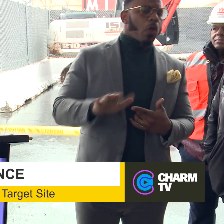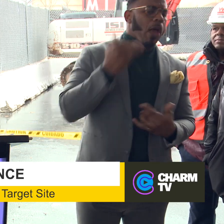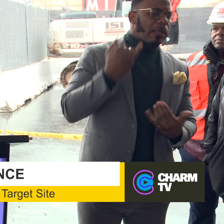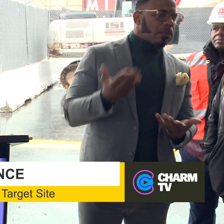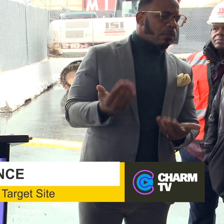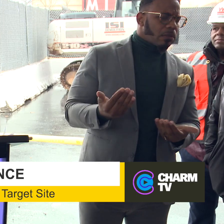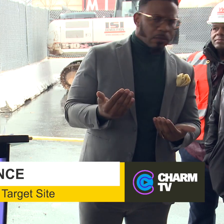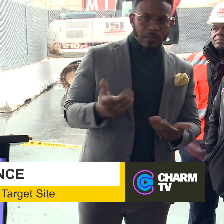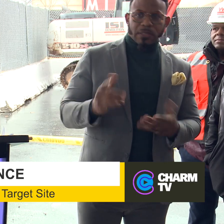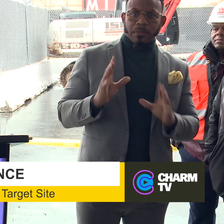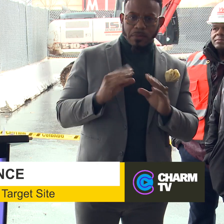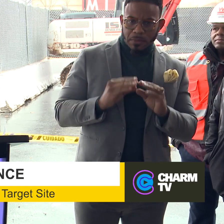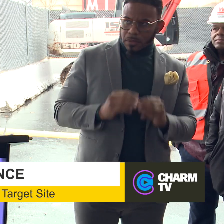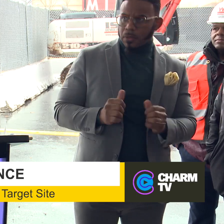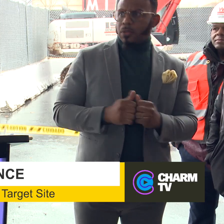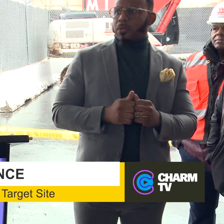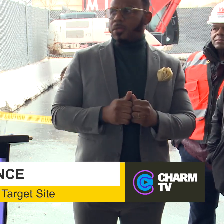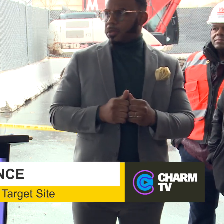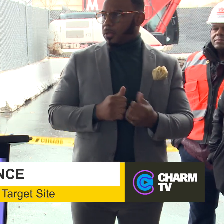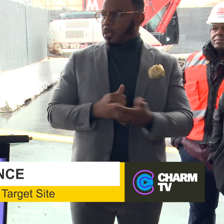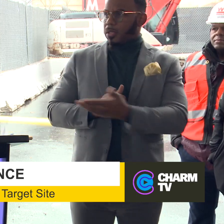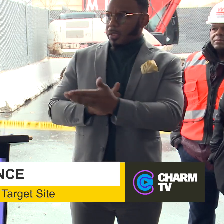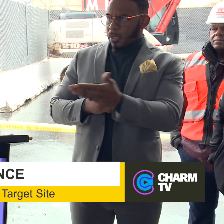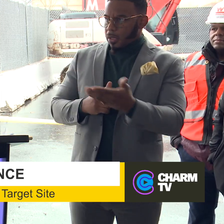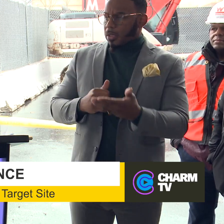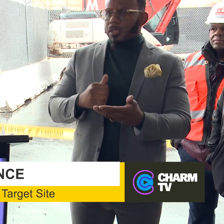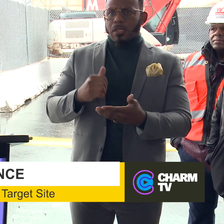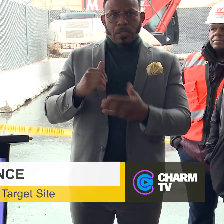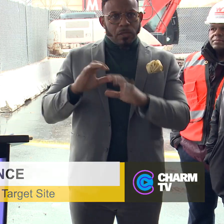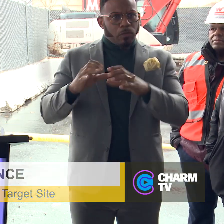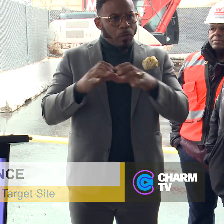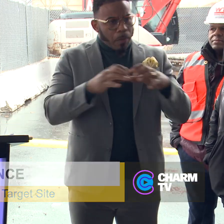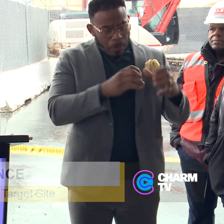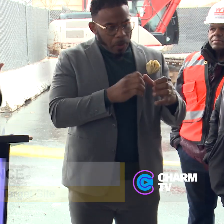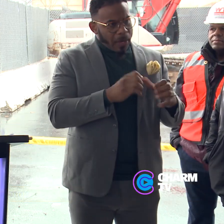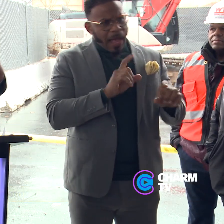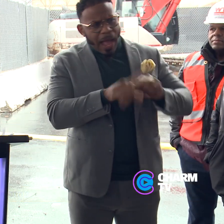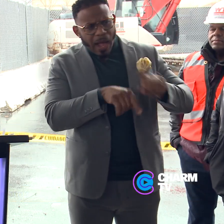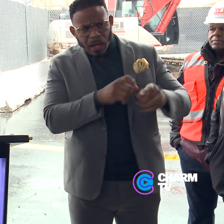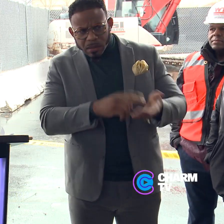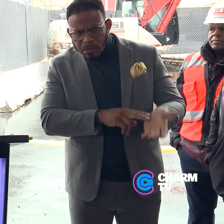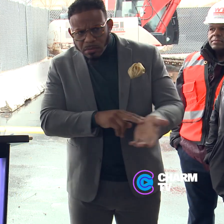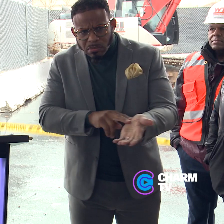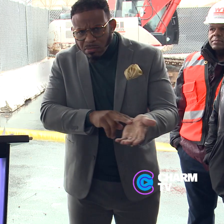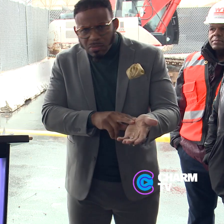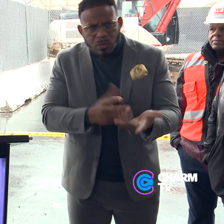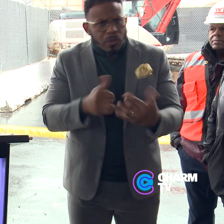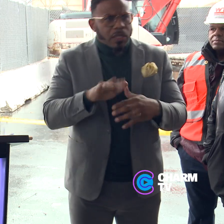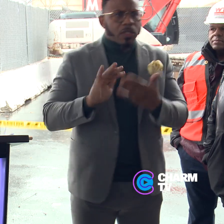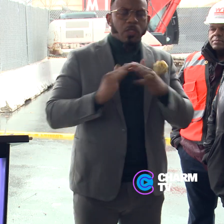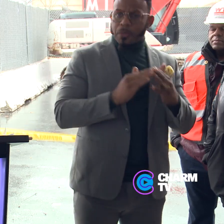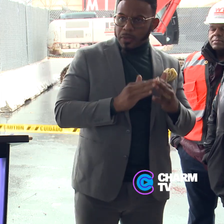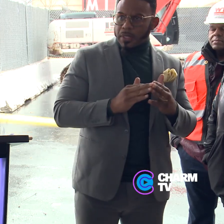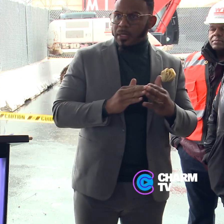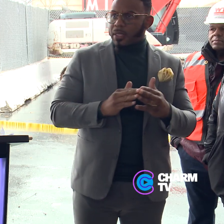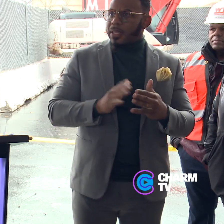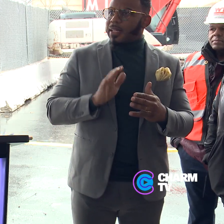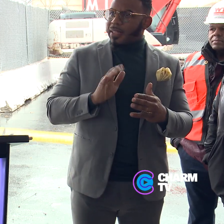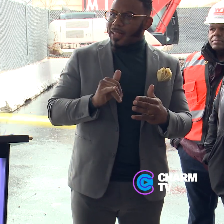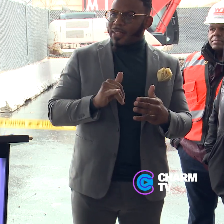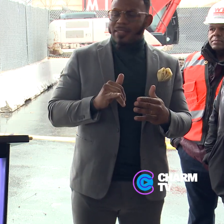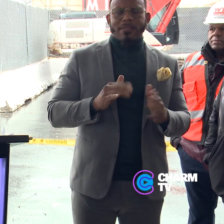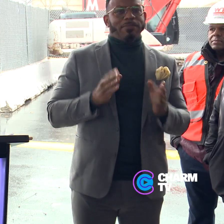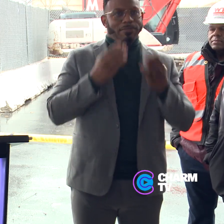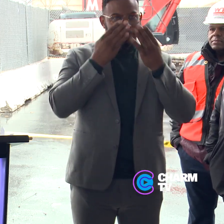ideas. So he's been meeting with the Adeline Hutchinsons, the Jackie Caldwells, to ask them what they wanted in their community, right? So that's that